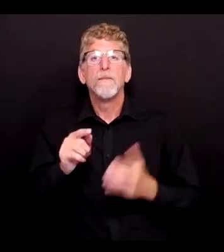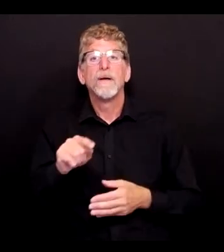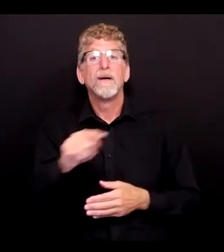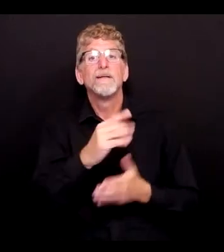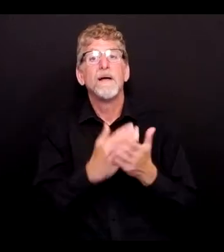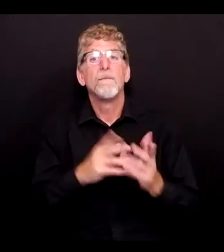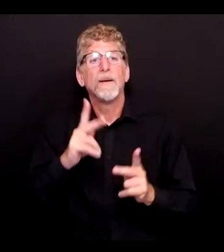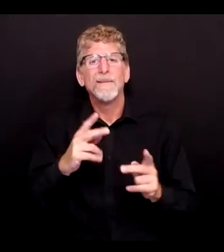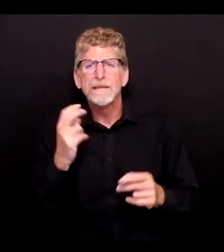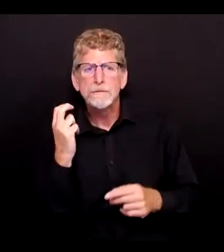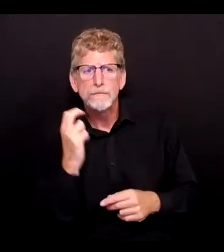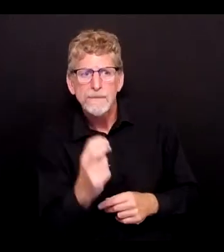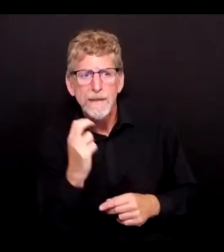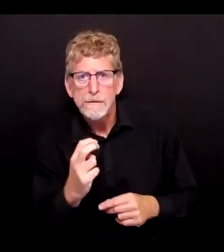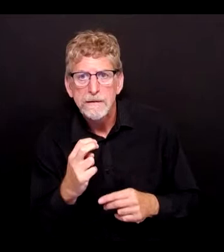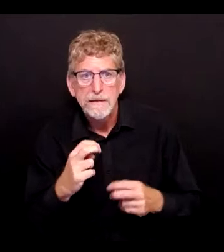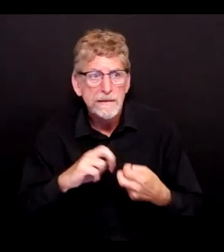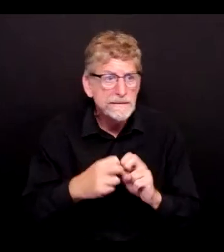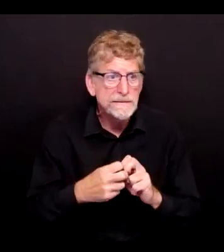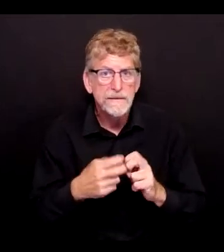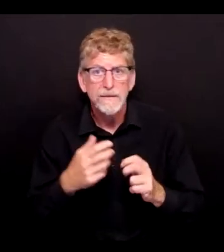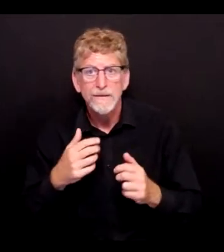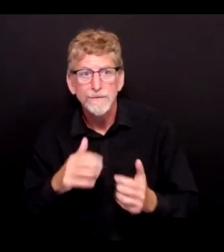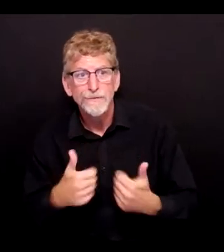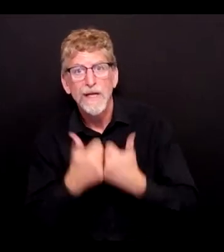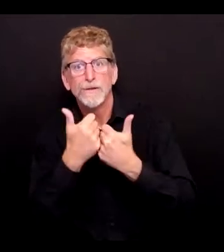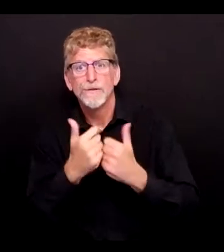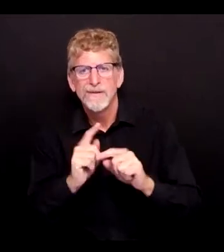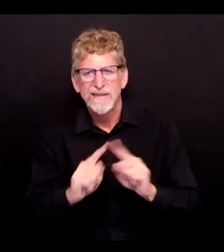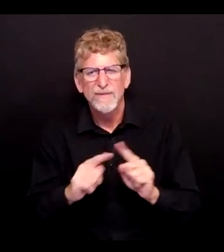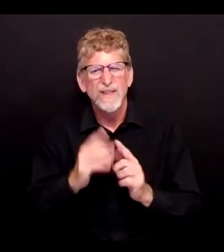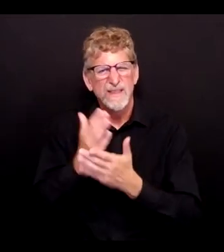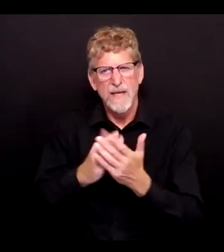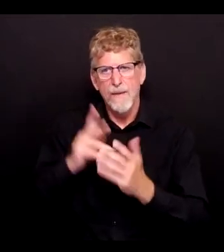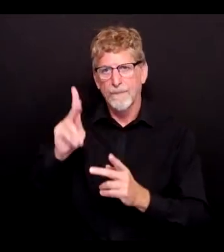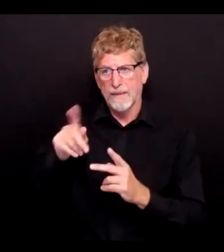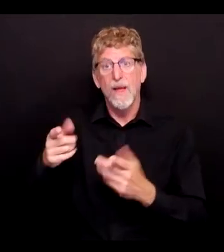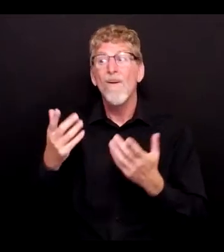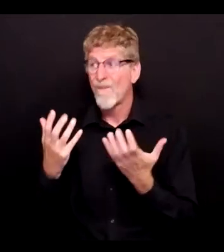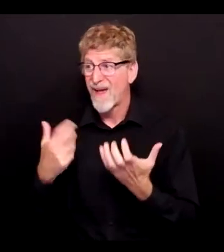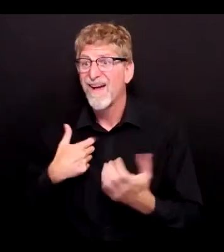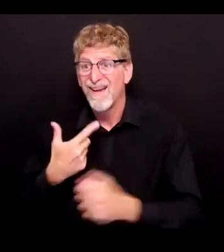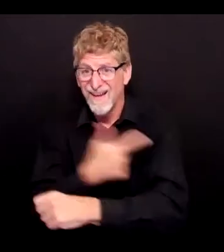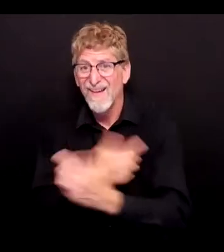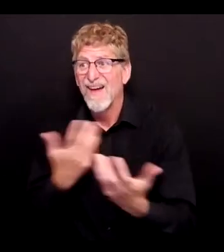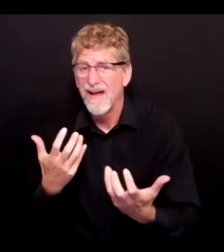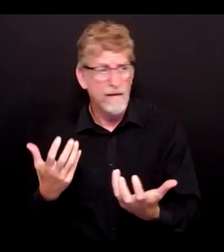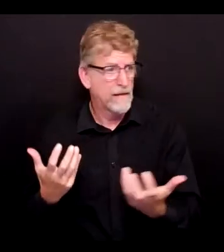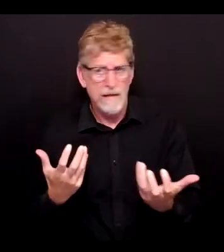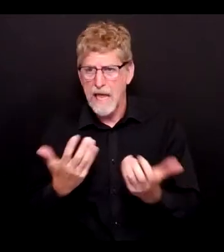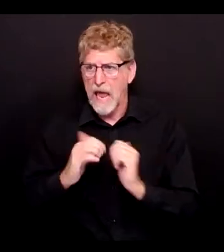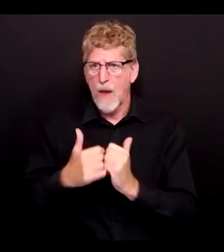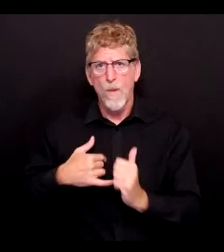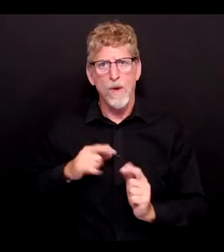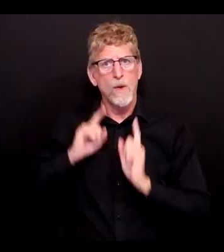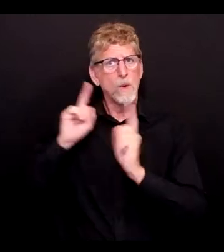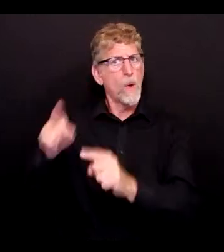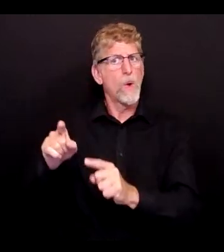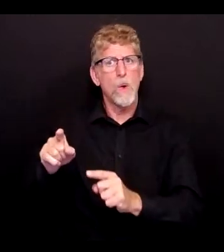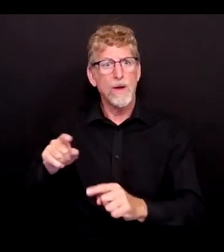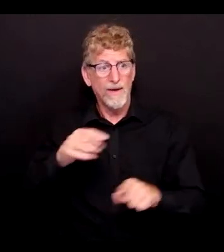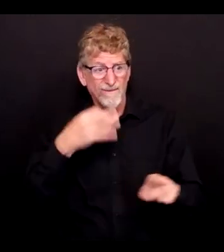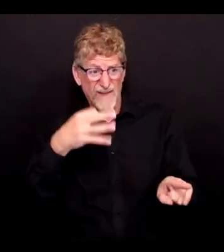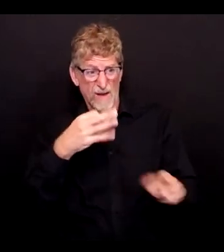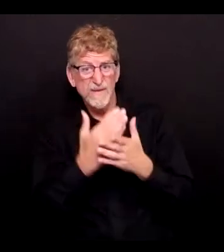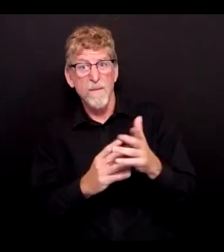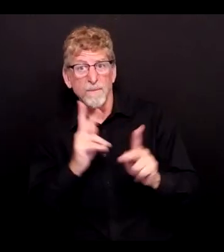we know there are more people out there that want to get the vaccine. Even in areas like that, it's just a matter of probably a